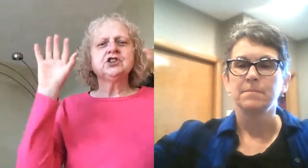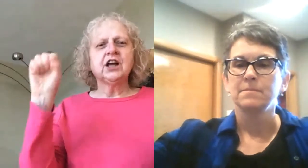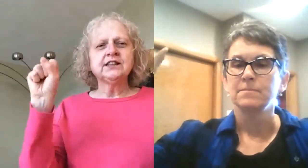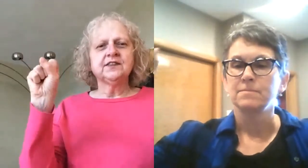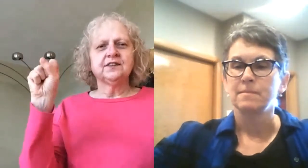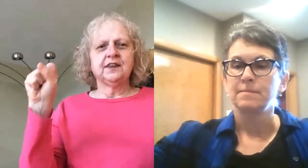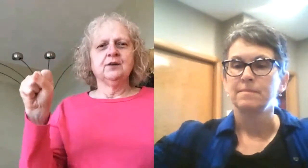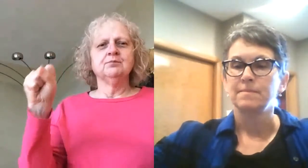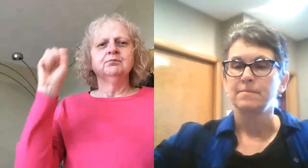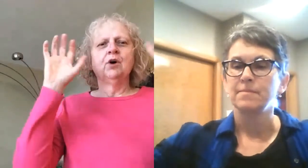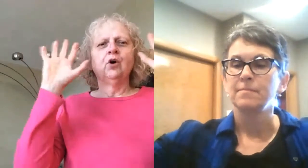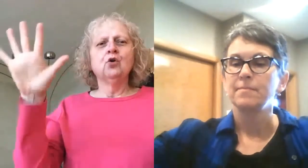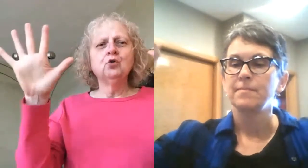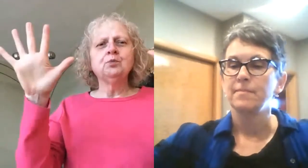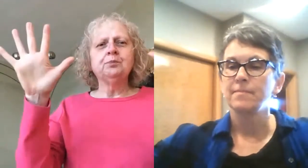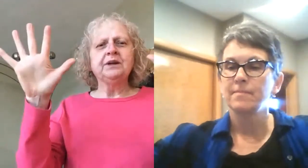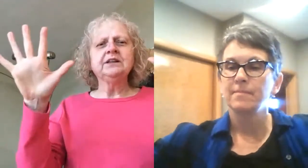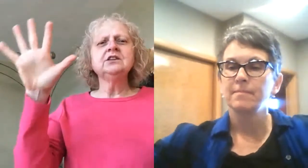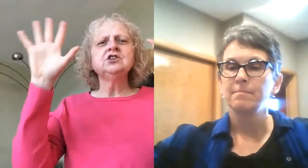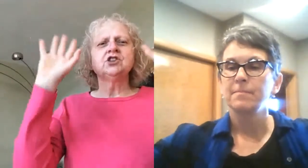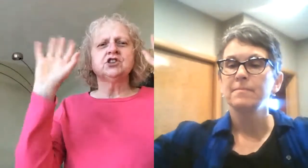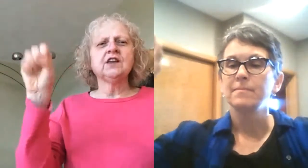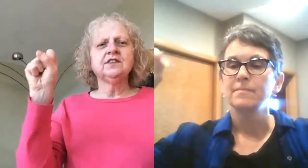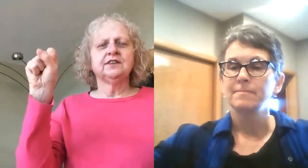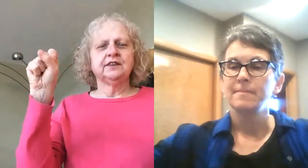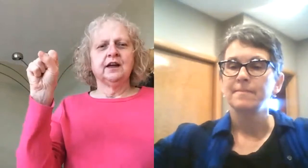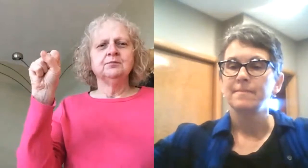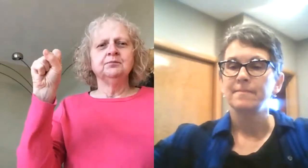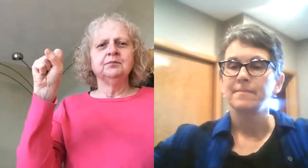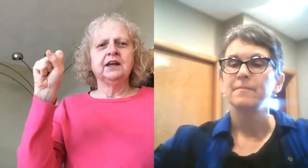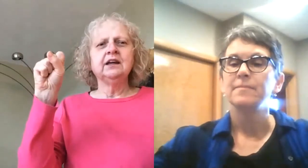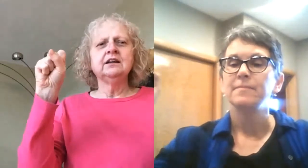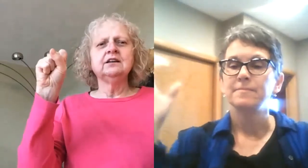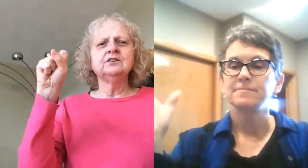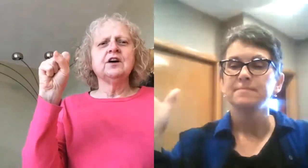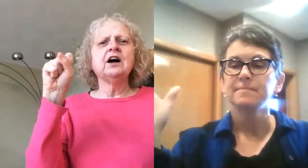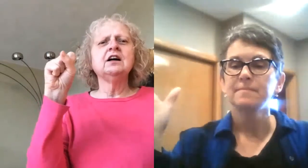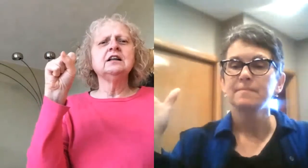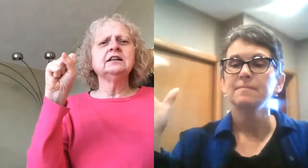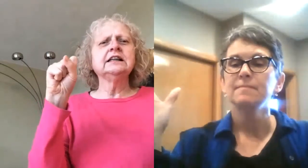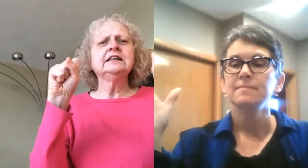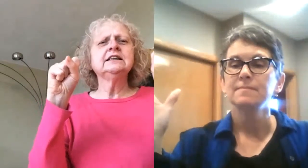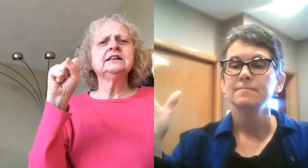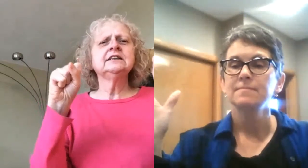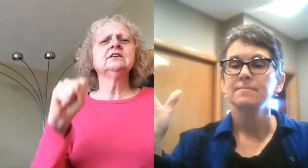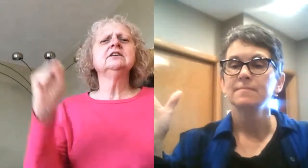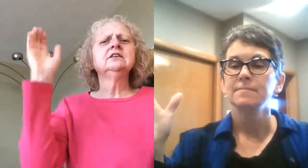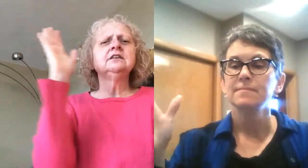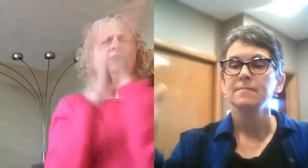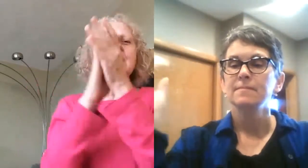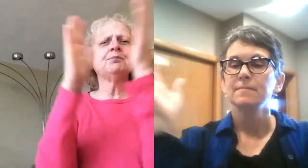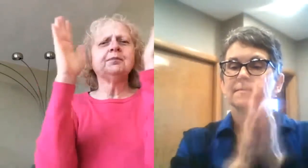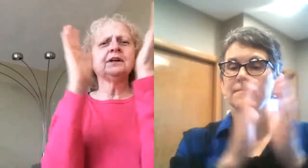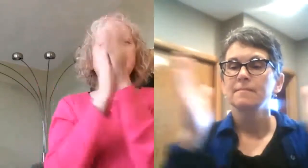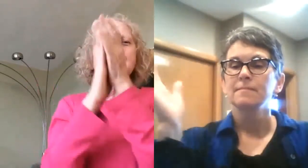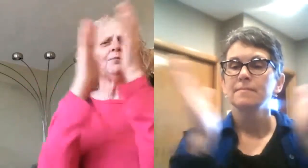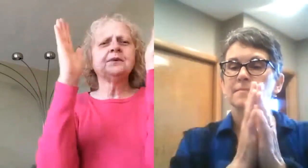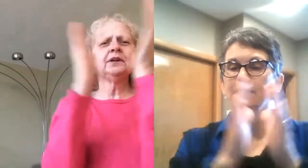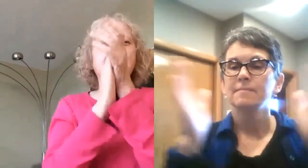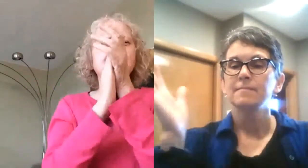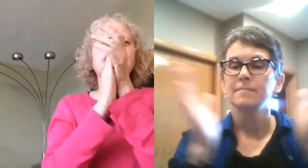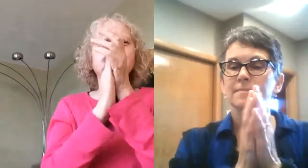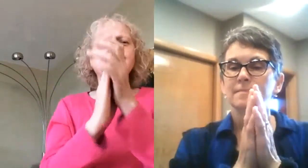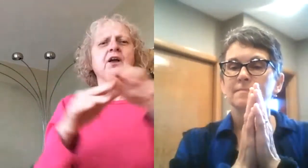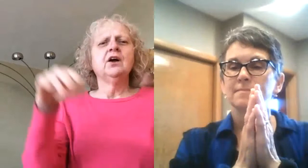Open, shut them, open, shut them. Give a little clap,